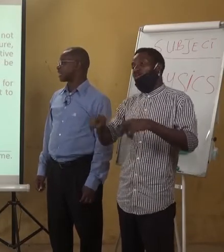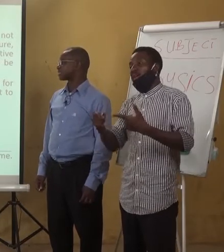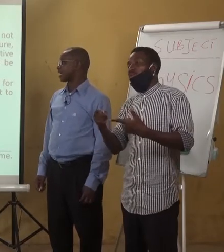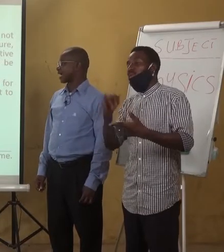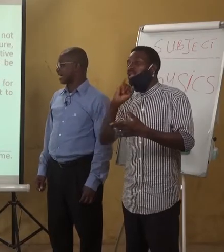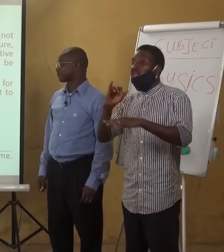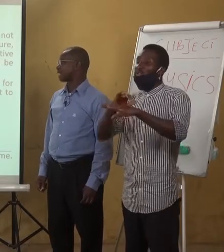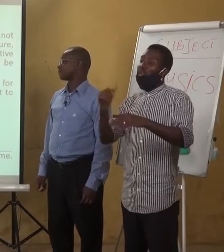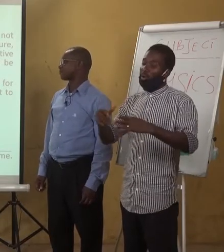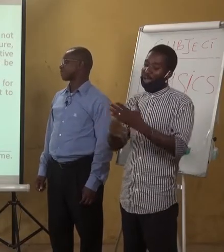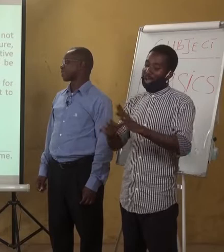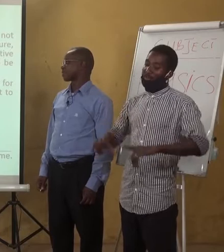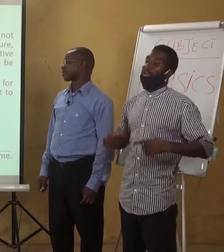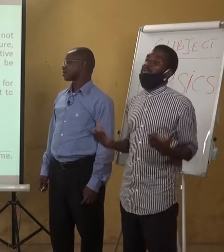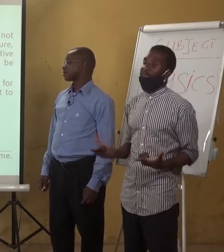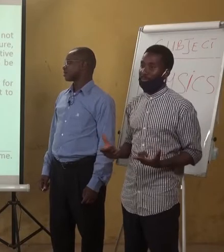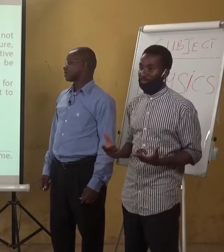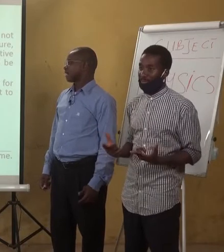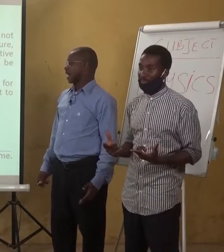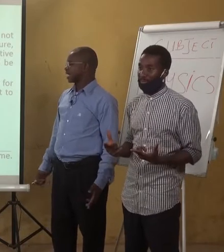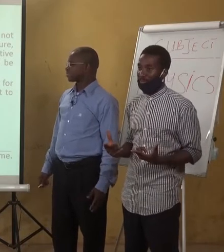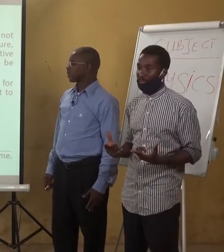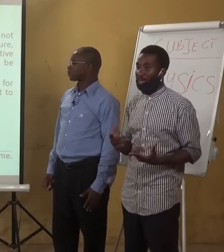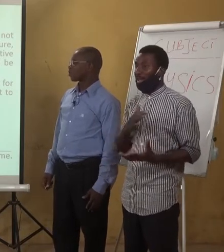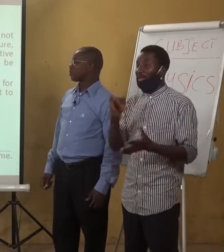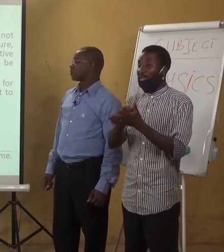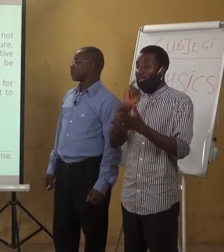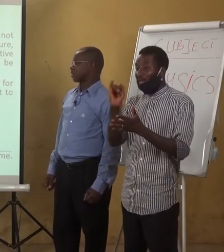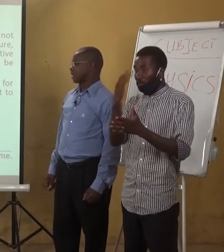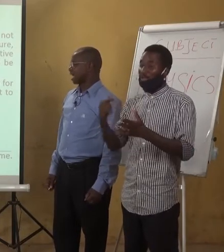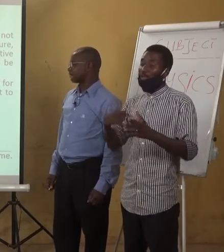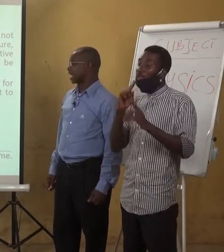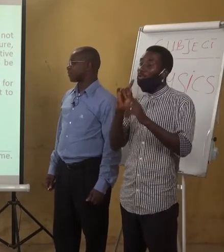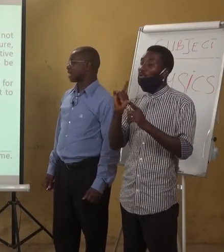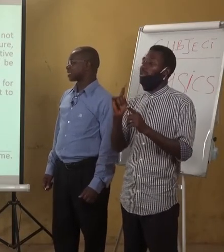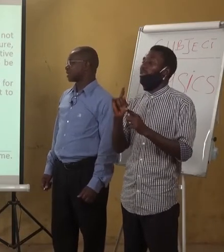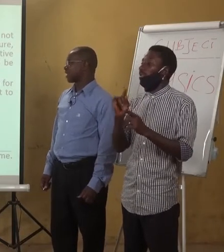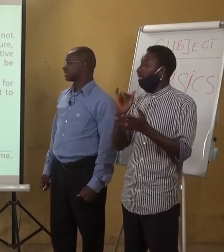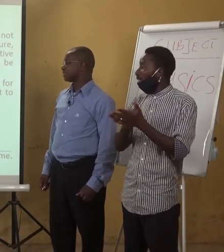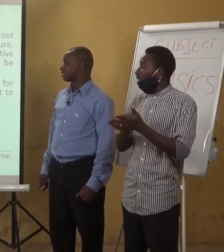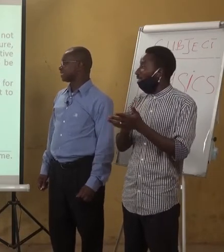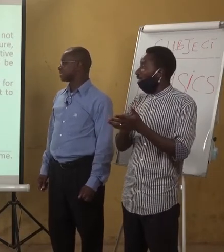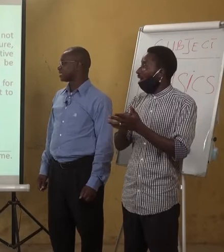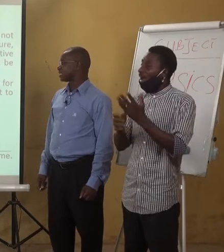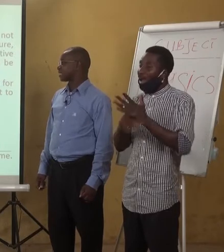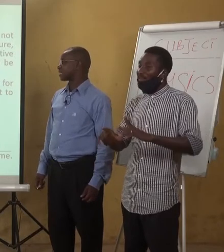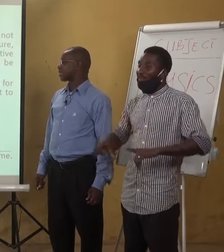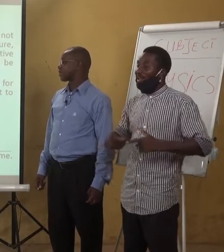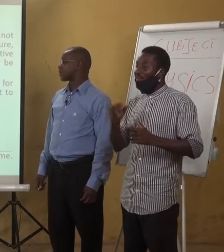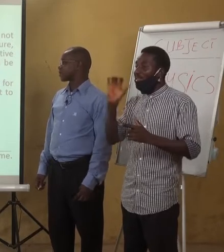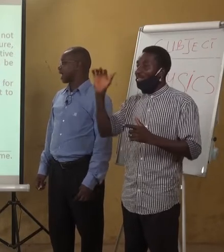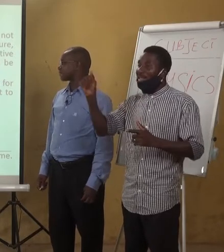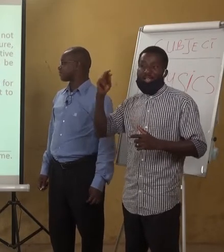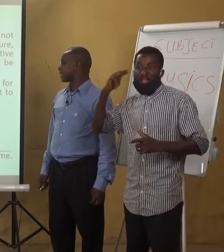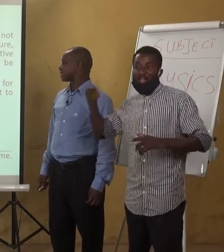referred to as half-life. And that is why we talk of half-life as a radioactivity, of